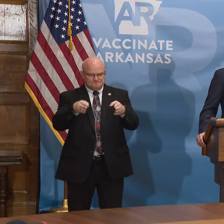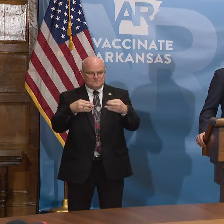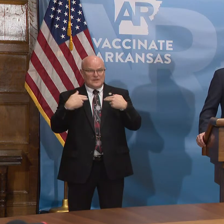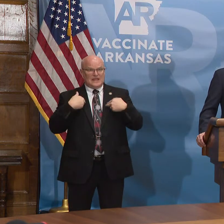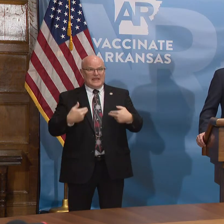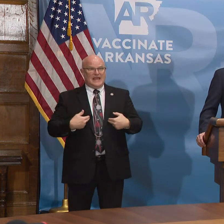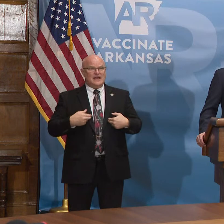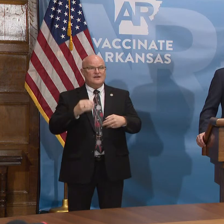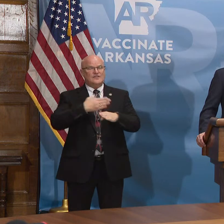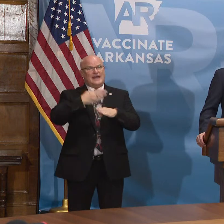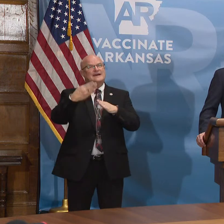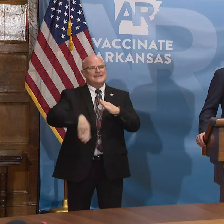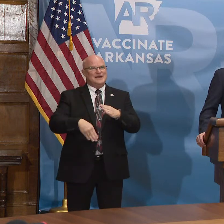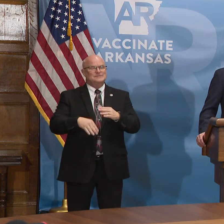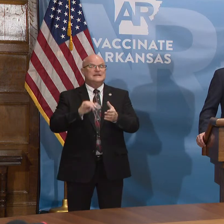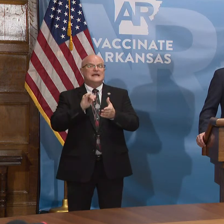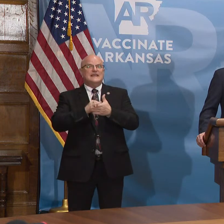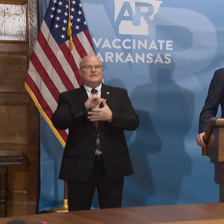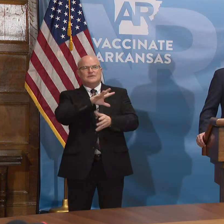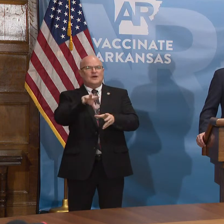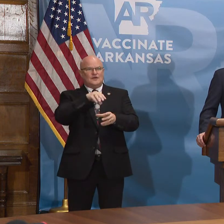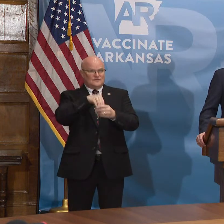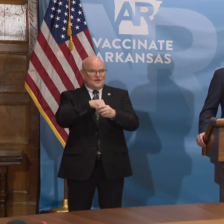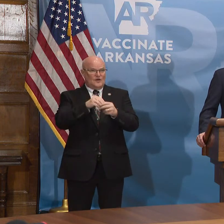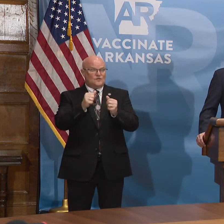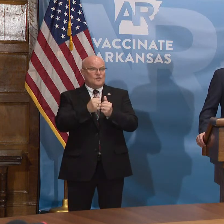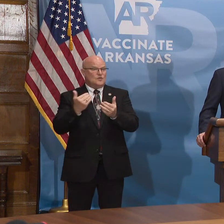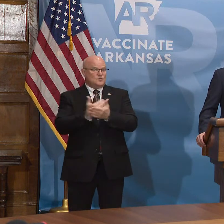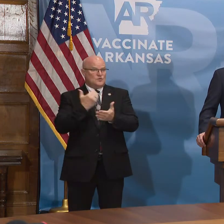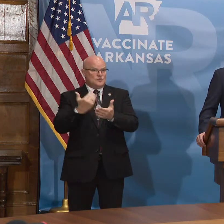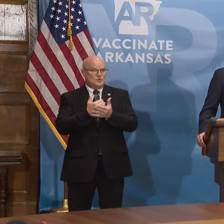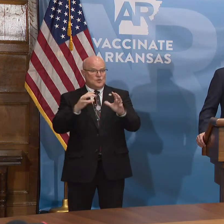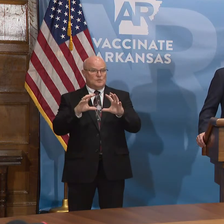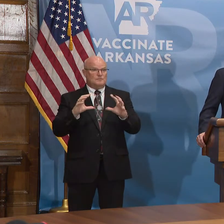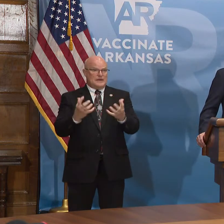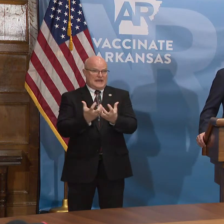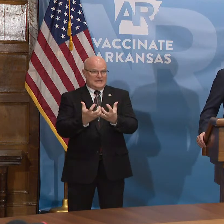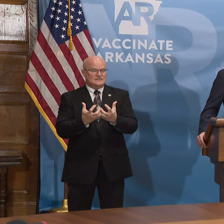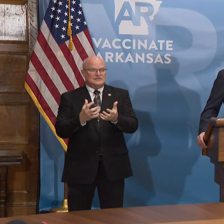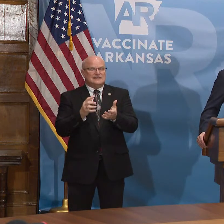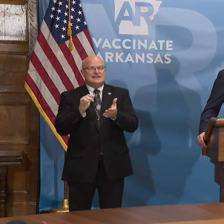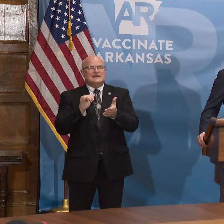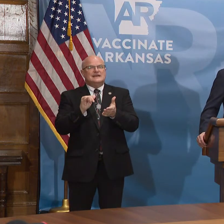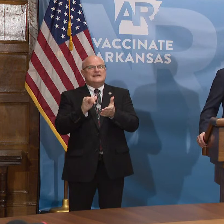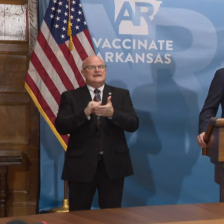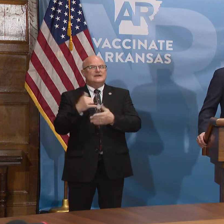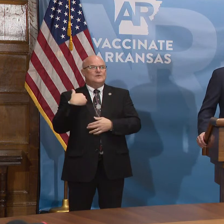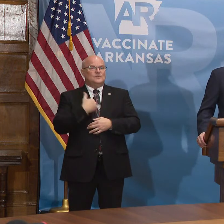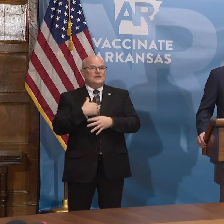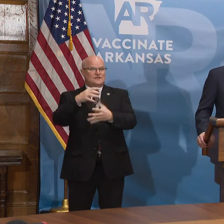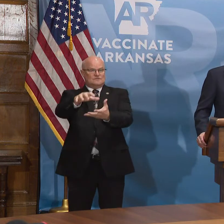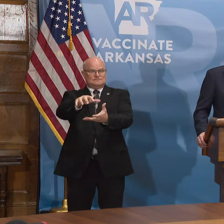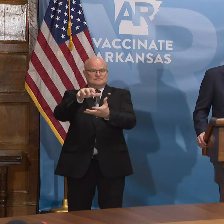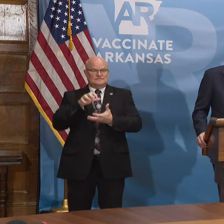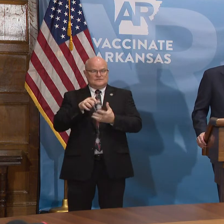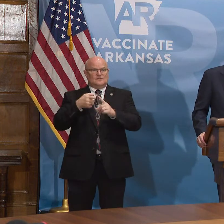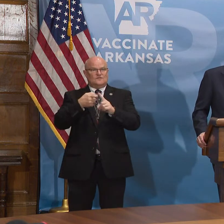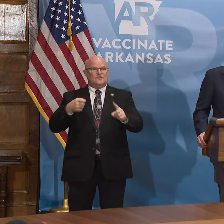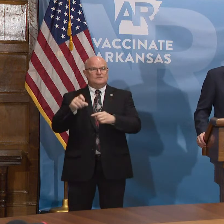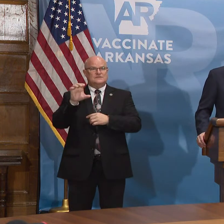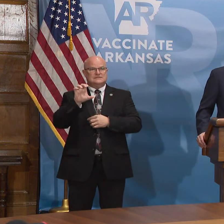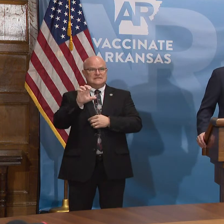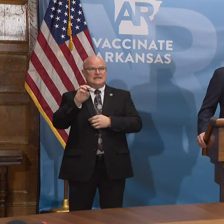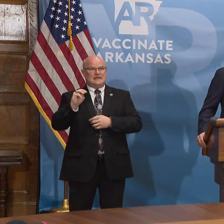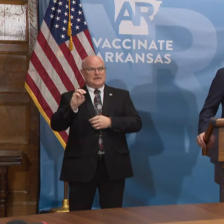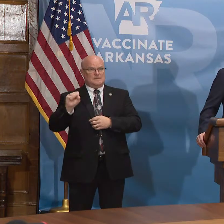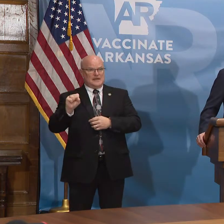health outcomes. All of that will be a part of the renewal package that we have received now from CMS. And I want